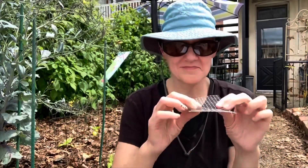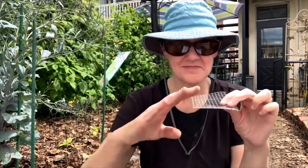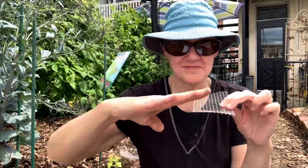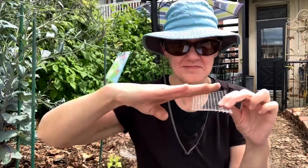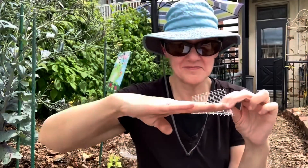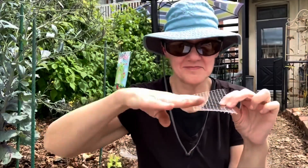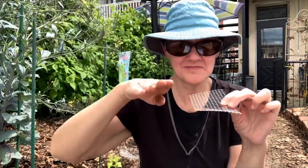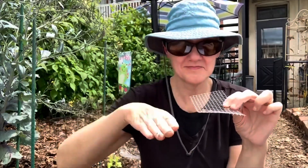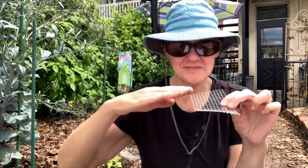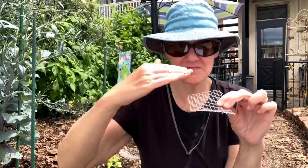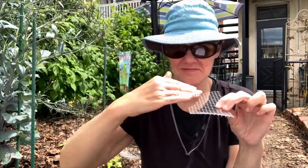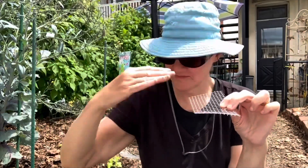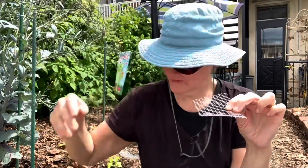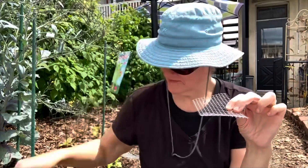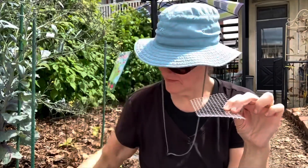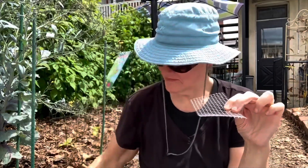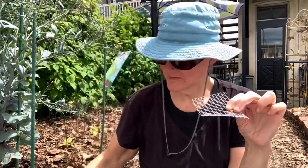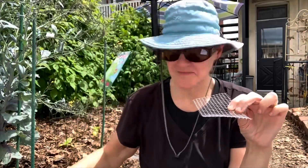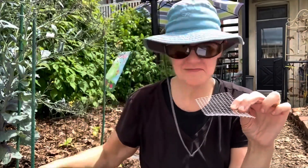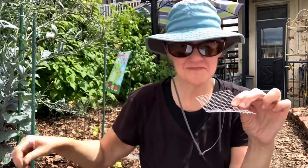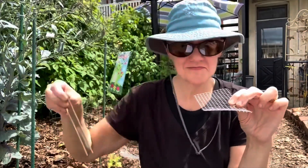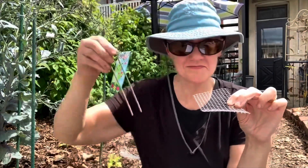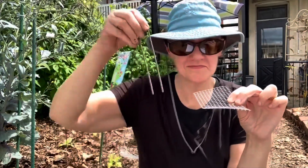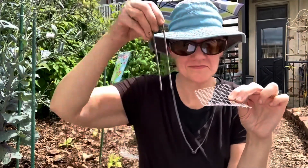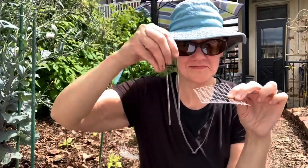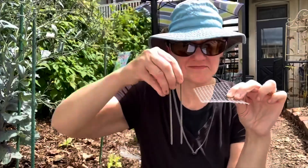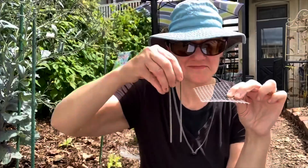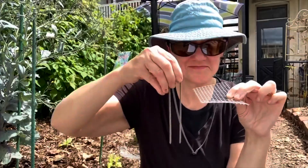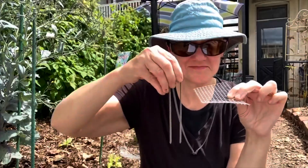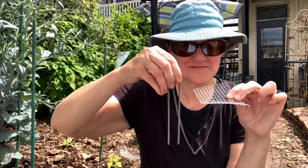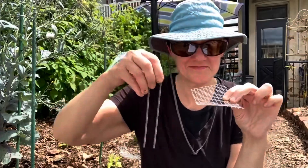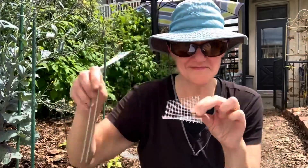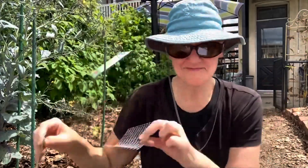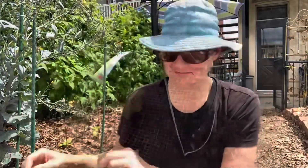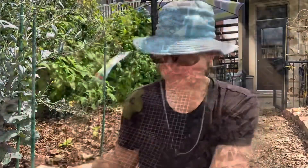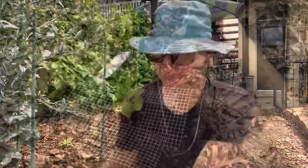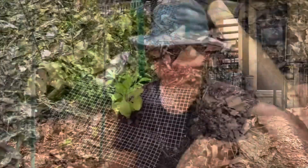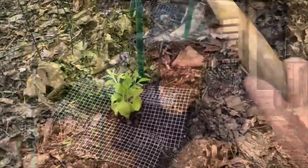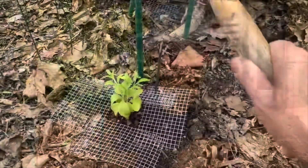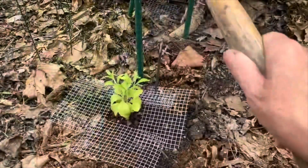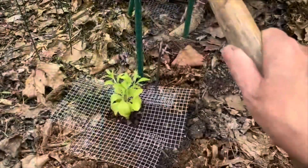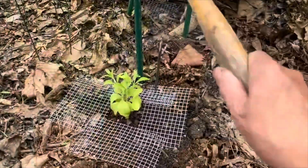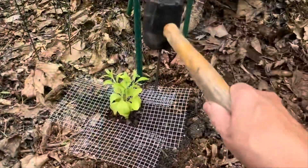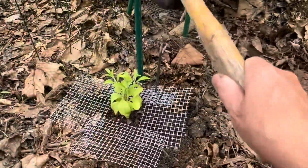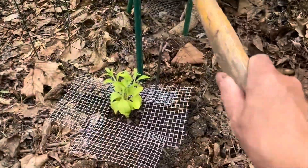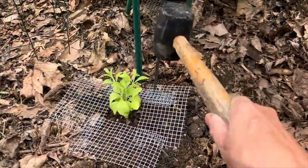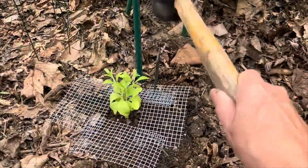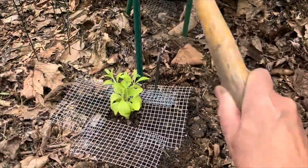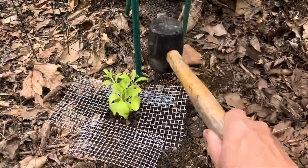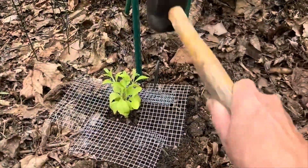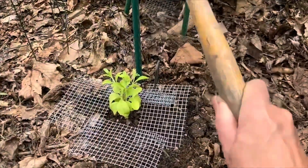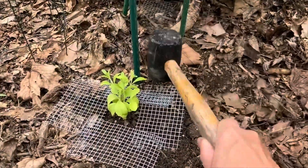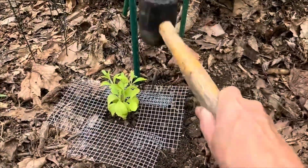I'm going to use 4 squares of hardware cloth secured with some landscape pins.